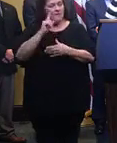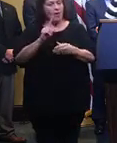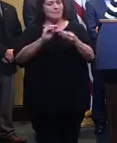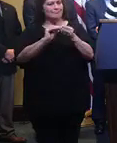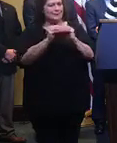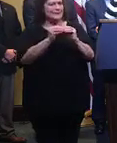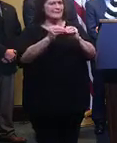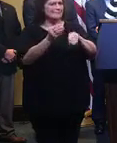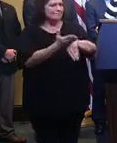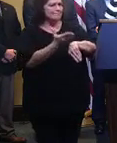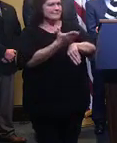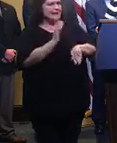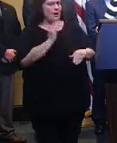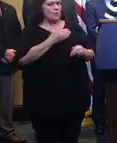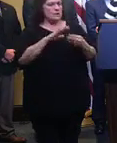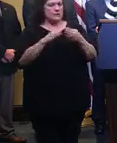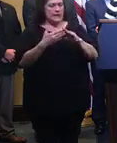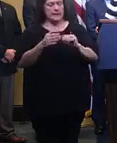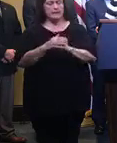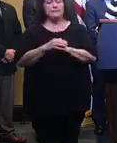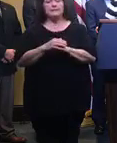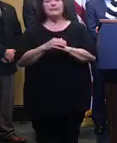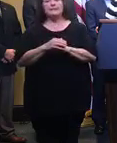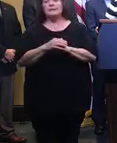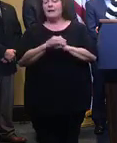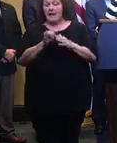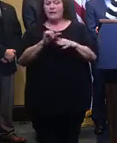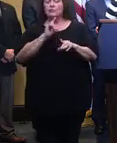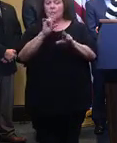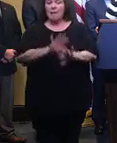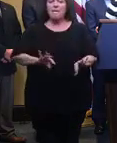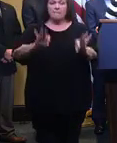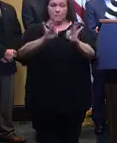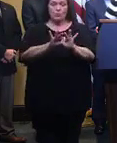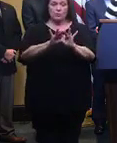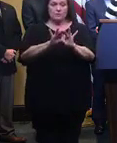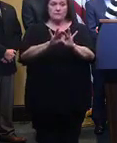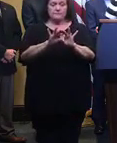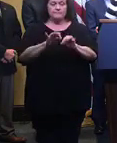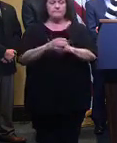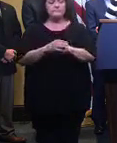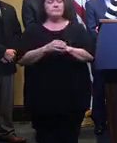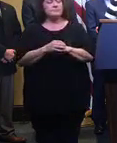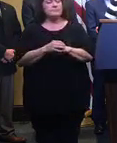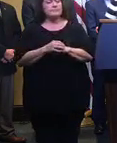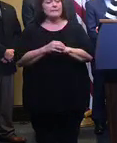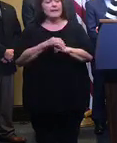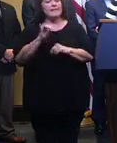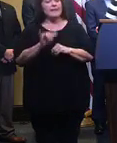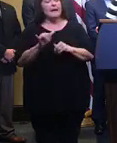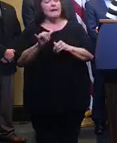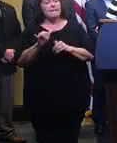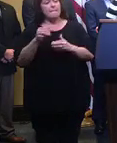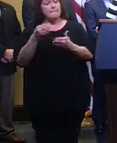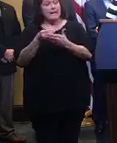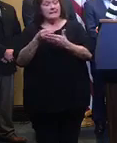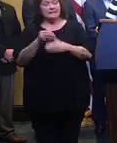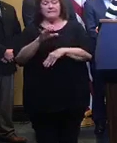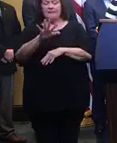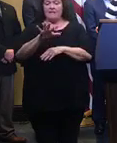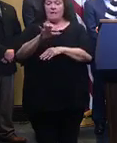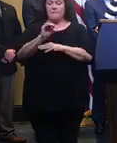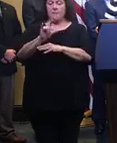city. Infrastructure is just that vital and important. The rededication of these mills, along with $500